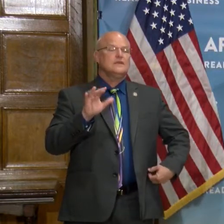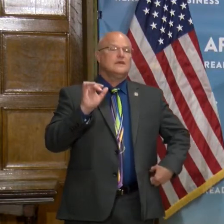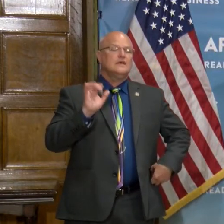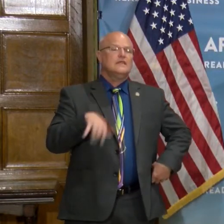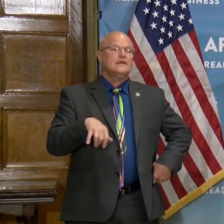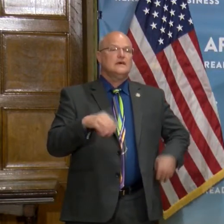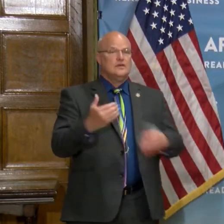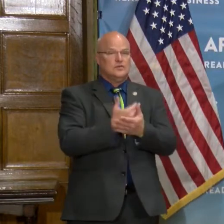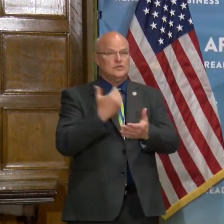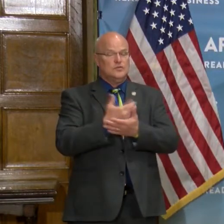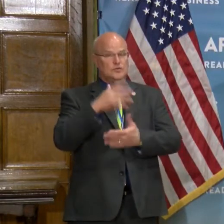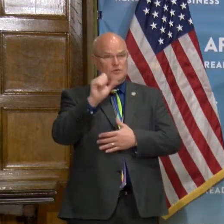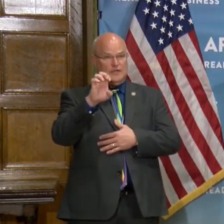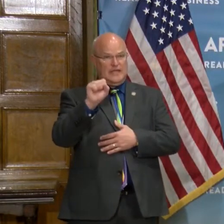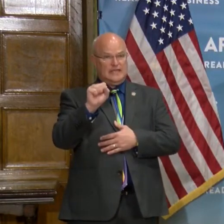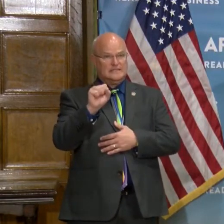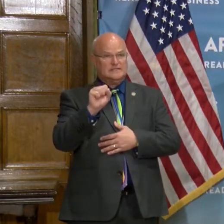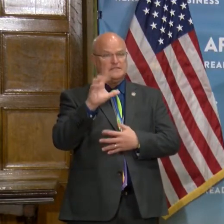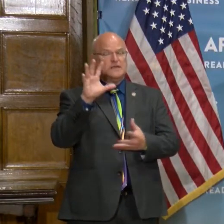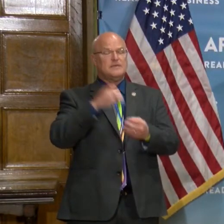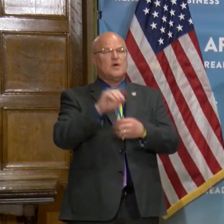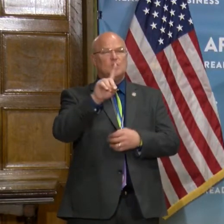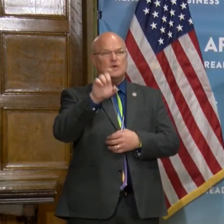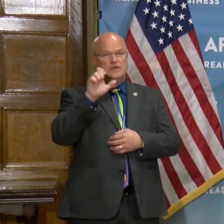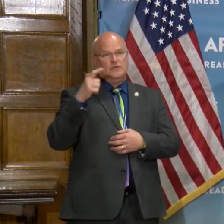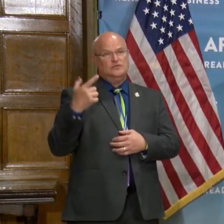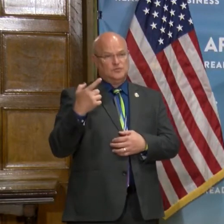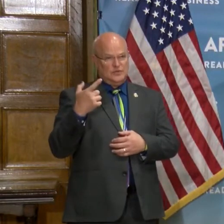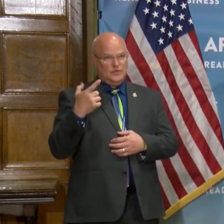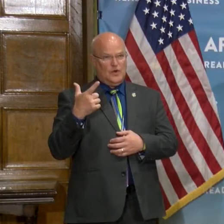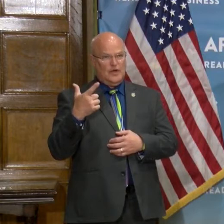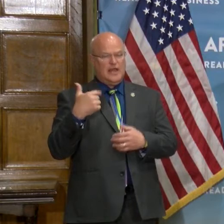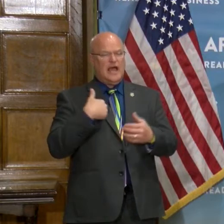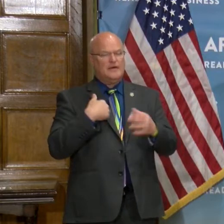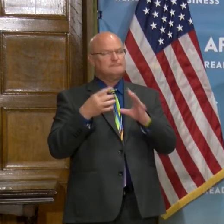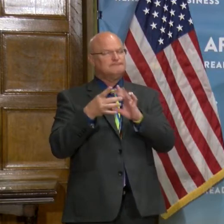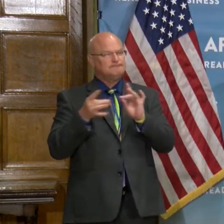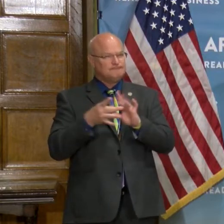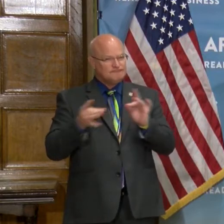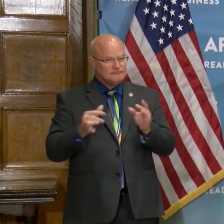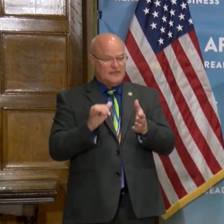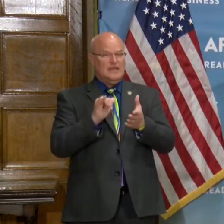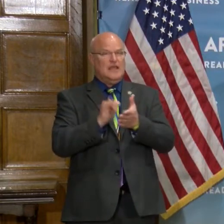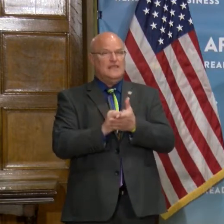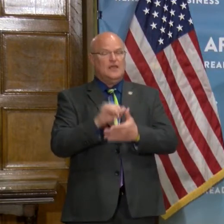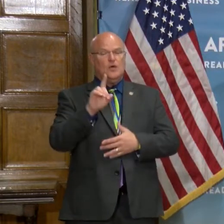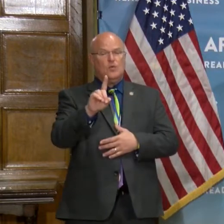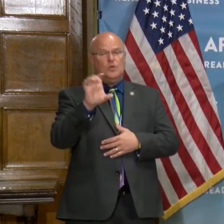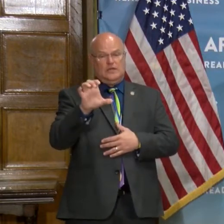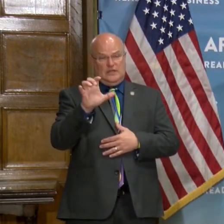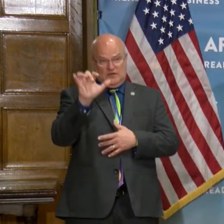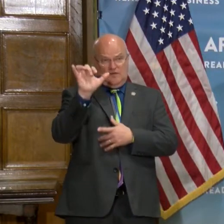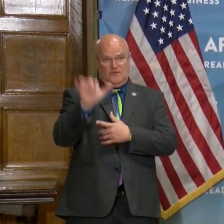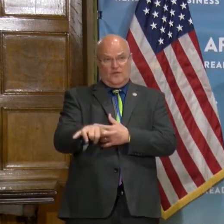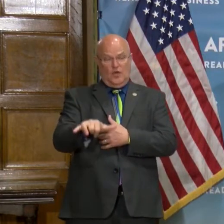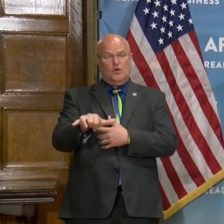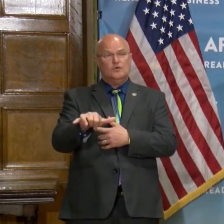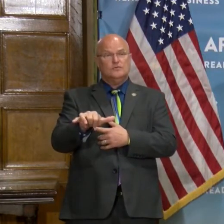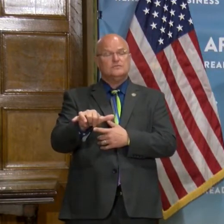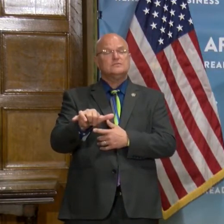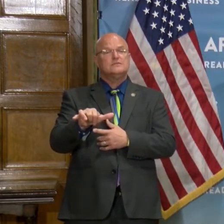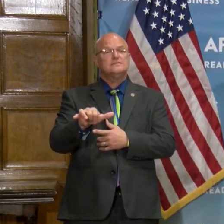The new cases of 121, let me just mention that 100 of those